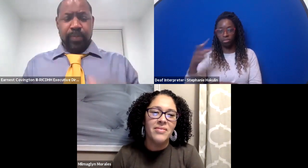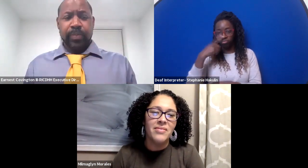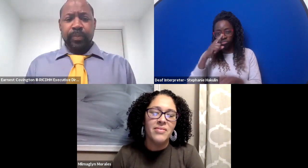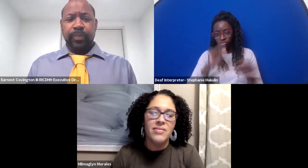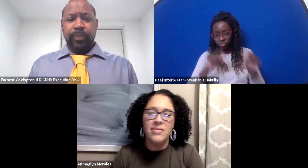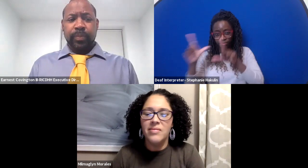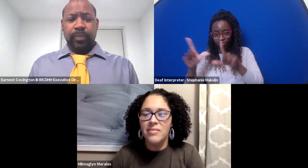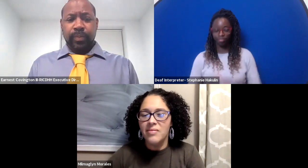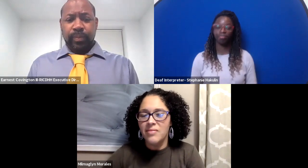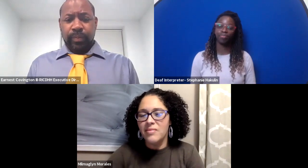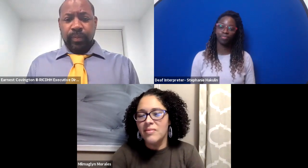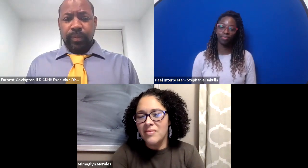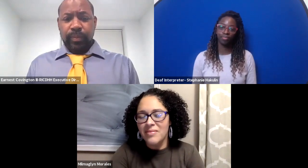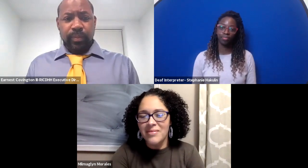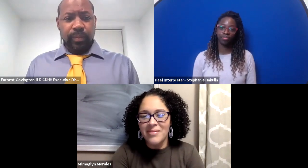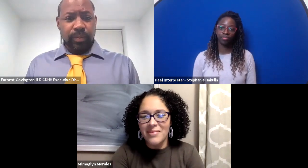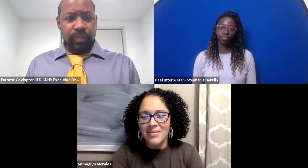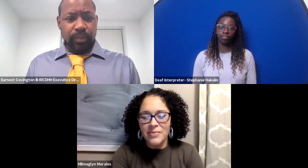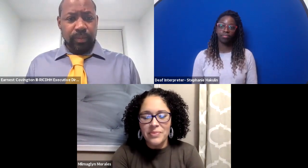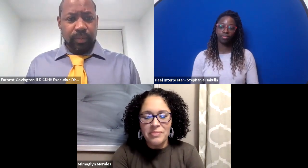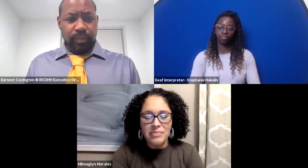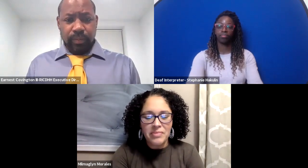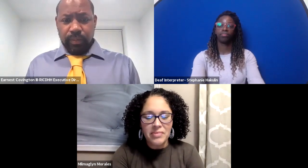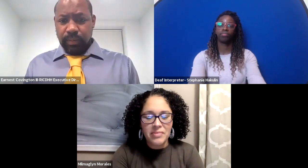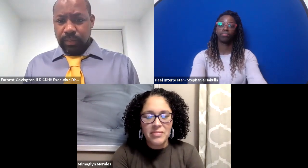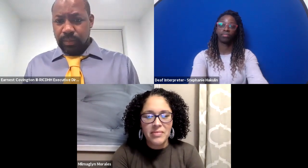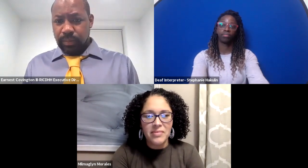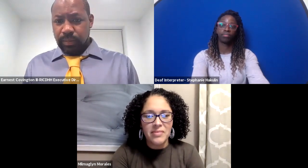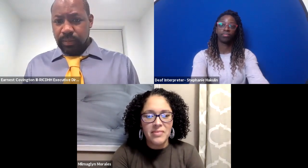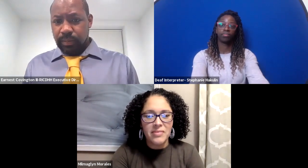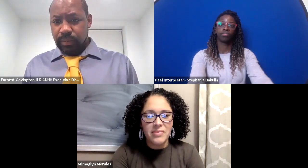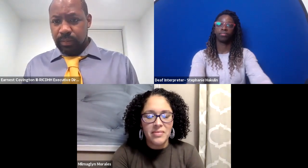enough to interview Olivia. Can you open your screen, Olivia?